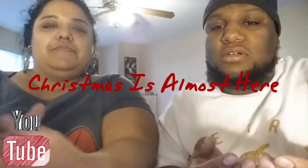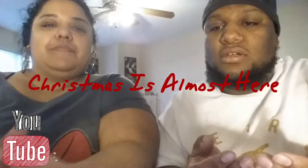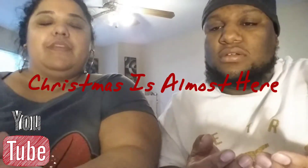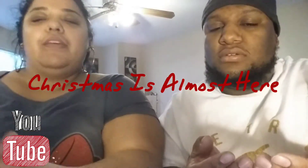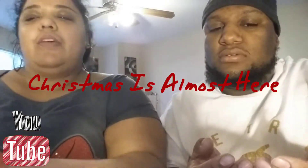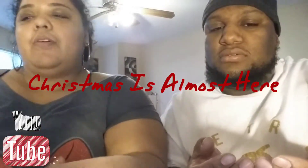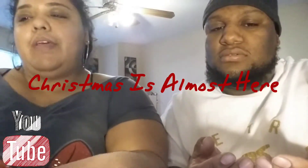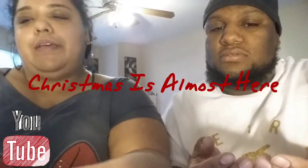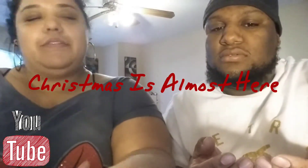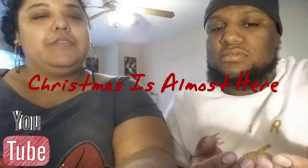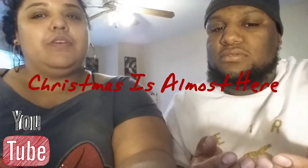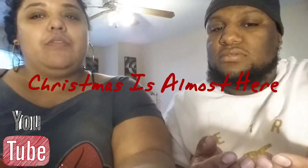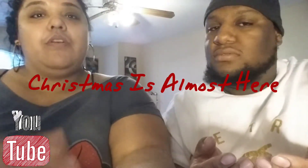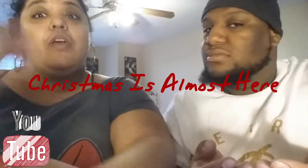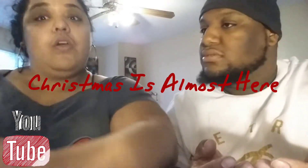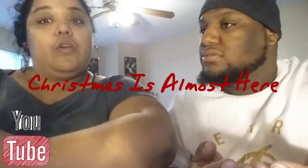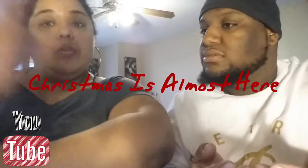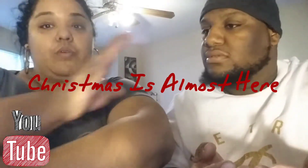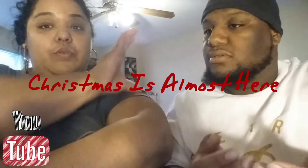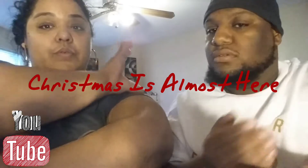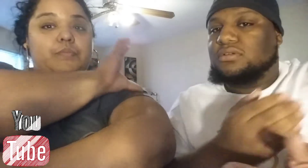Okay. Okay, so.